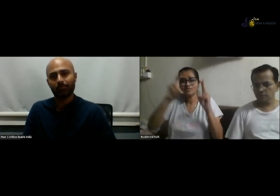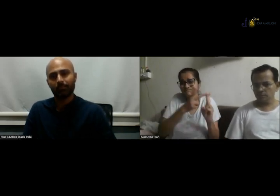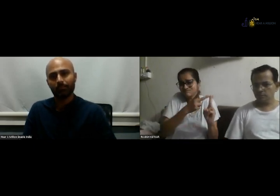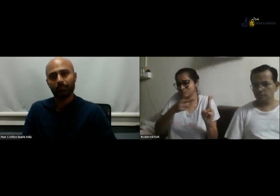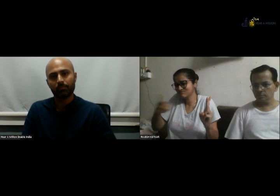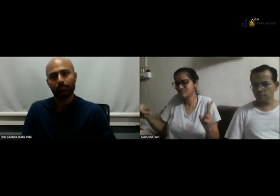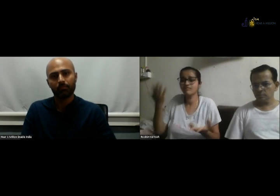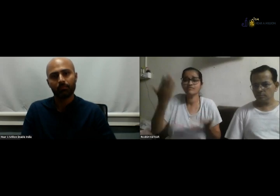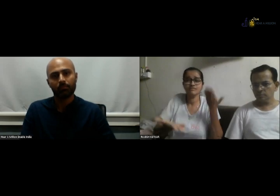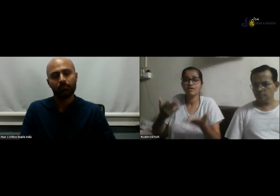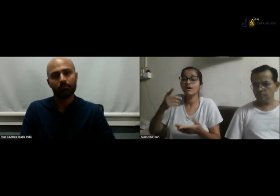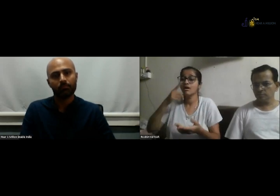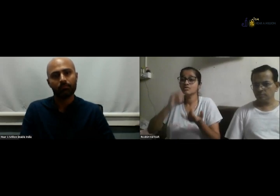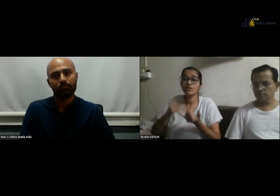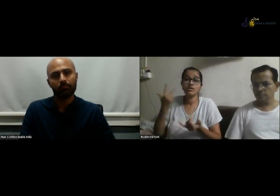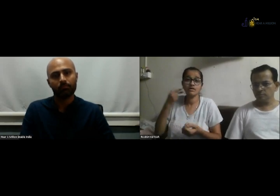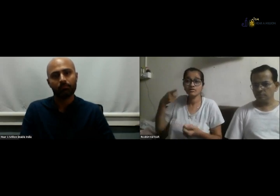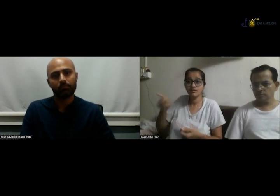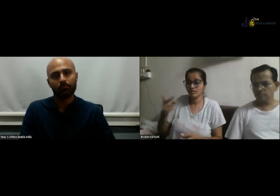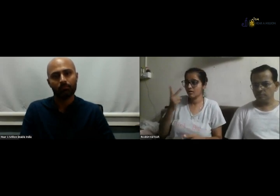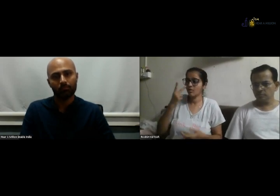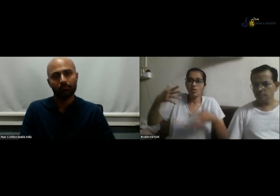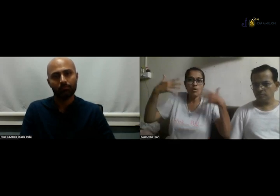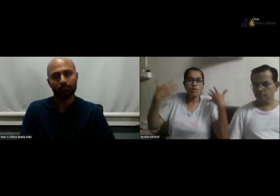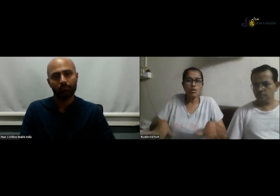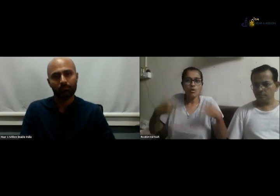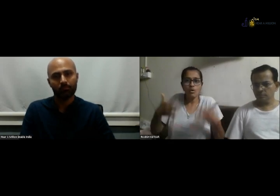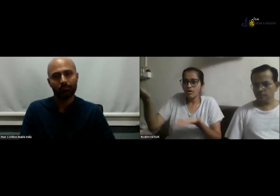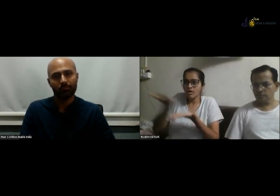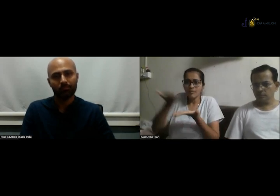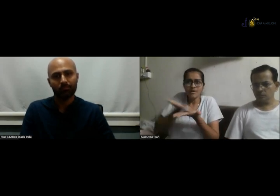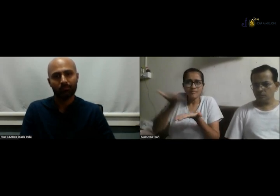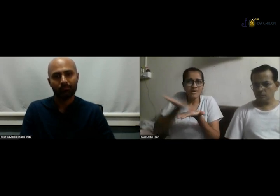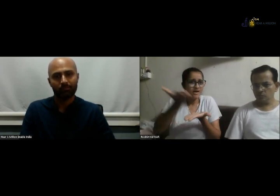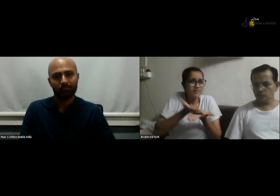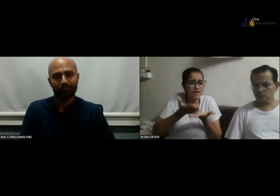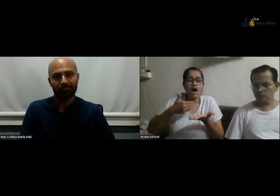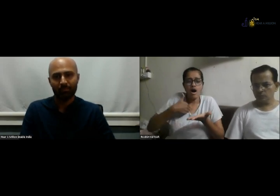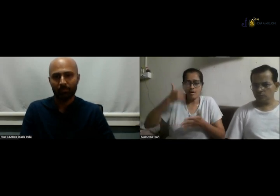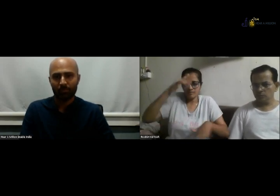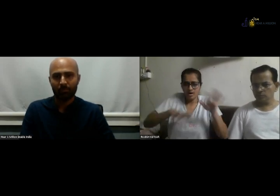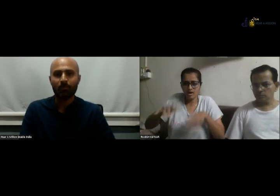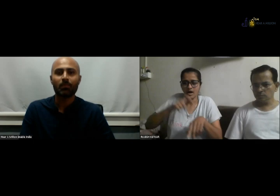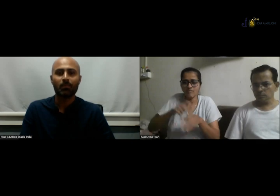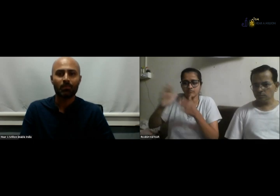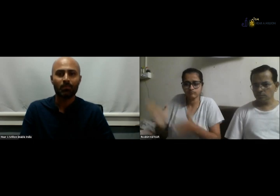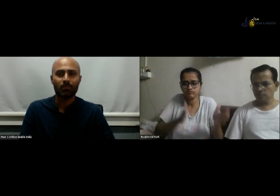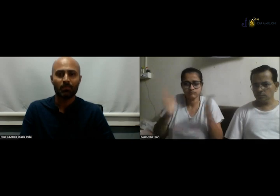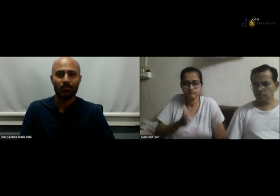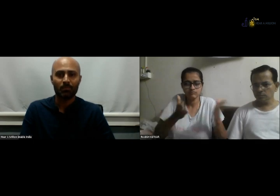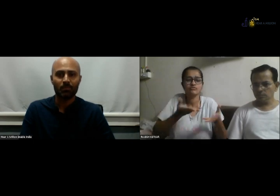they had a lot of problems and complaints. And Sudamni was